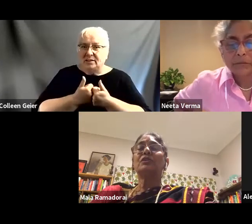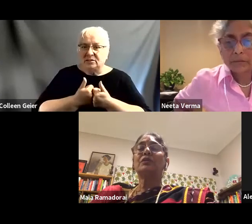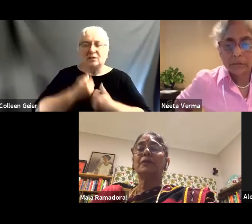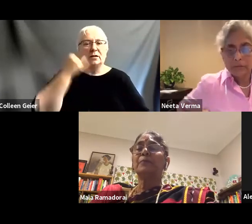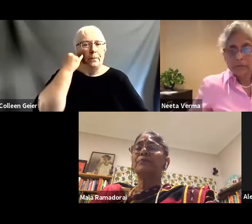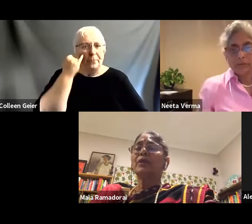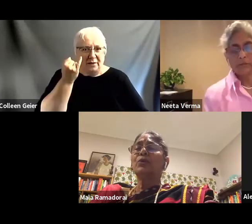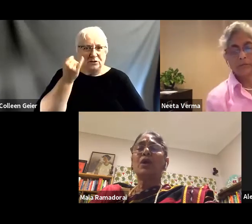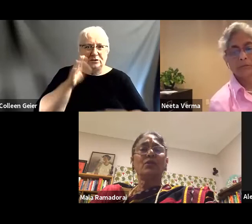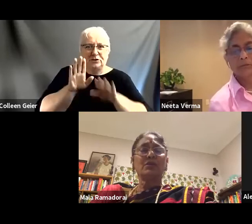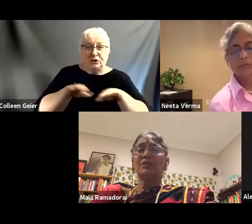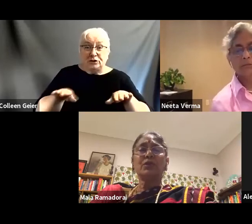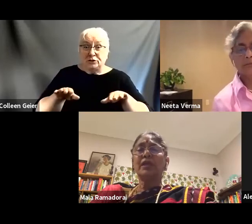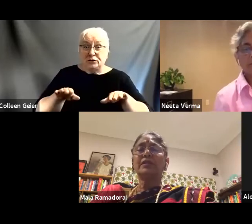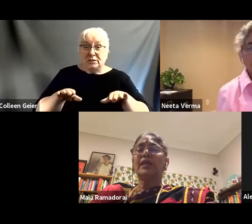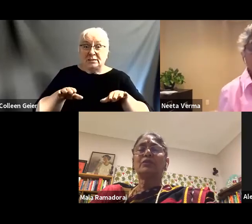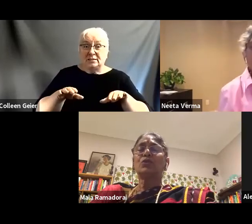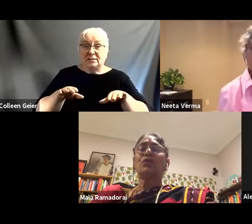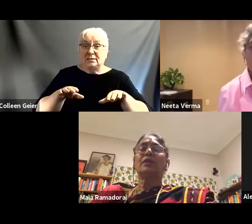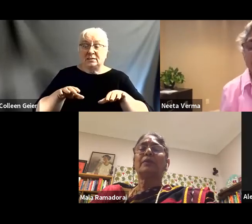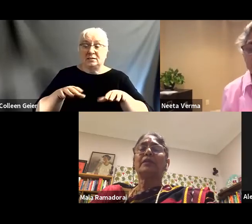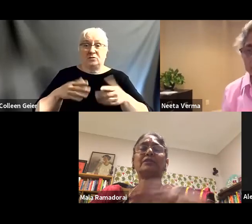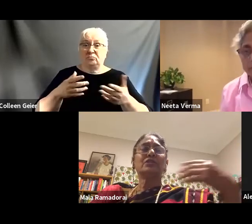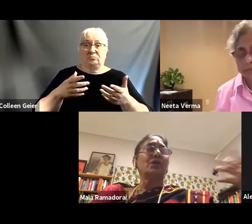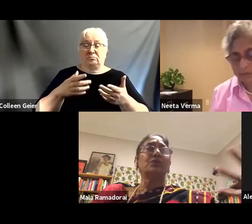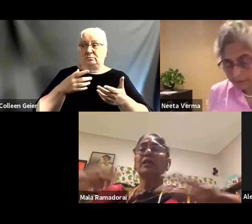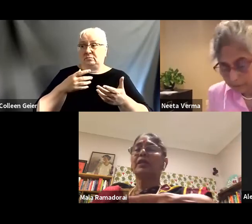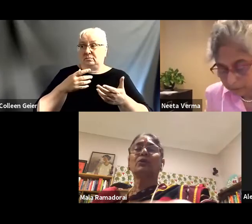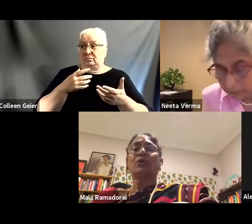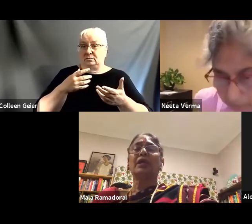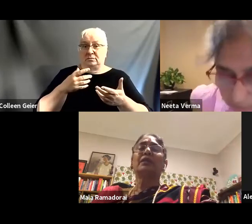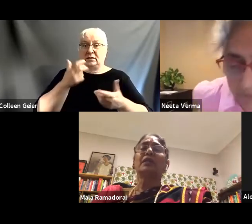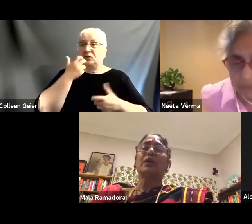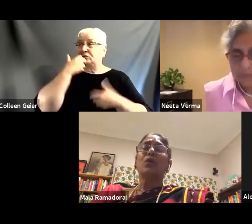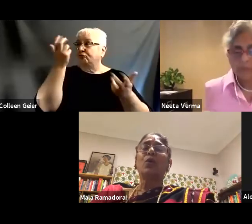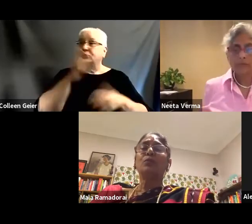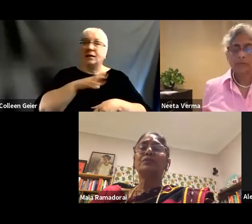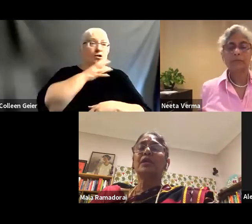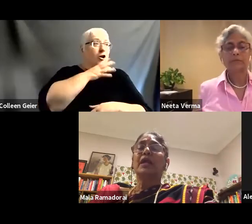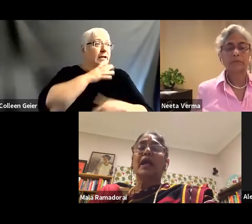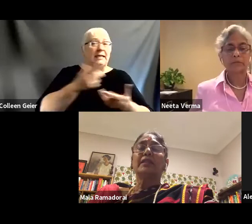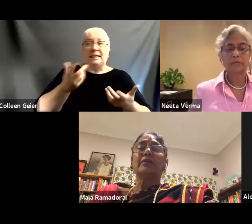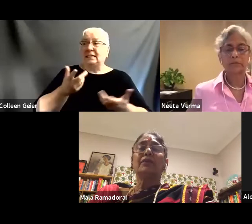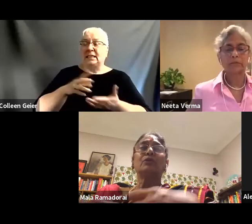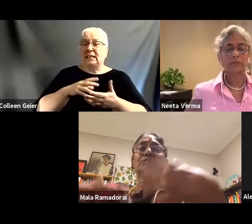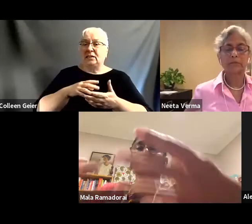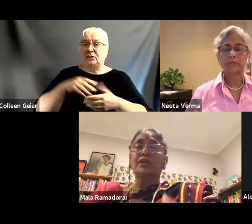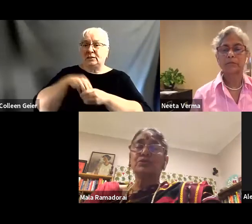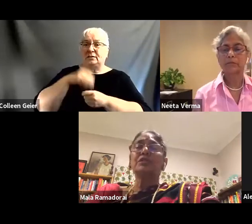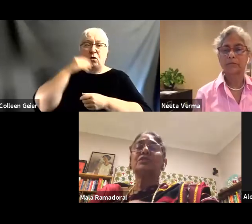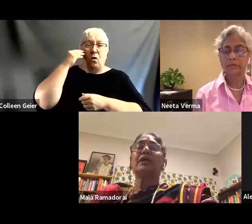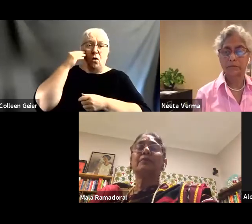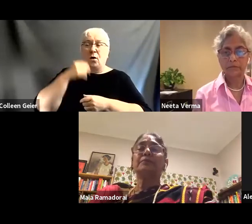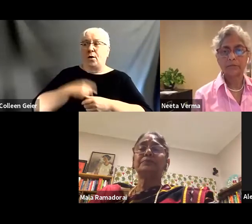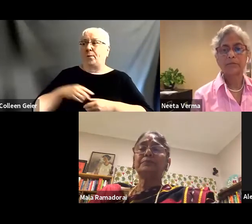imagine children who are not looking at that at all. I mean, they are just shouting and they are talking in their homes, and we are also trying